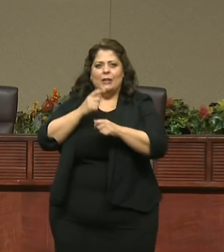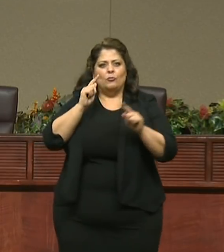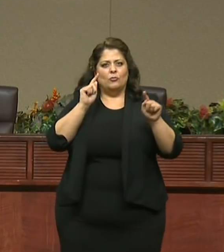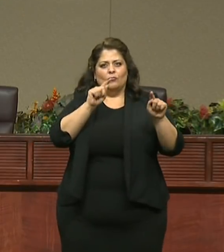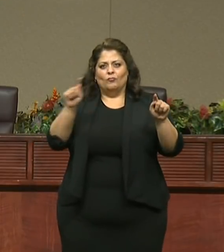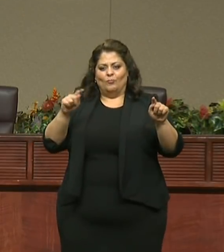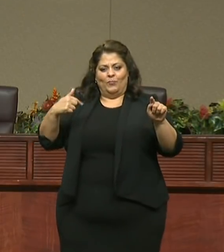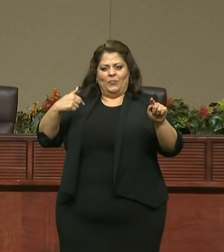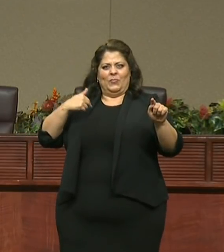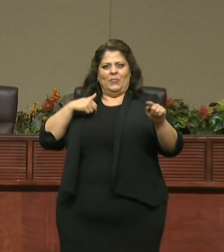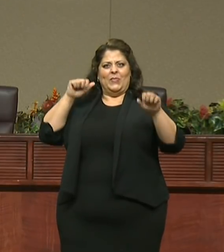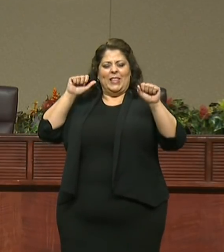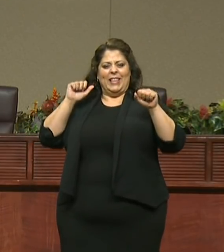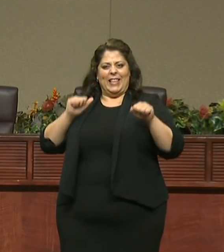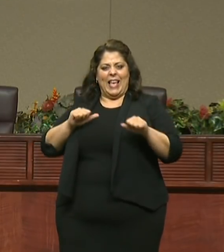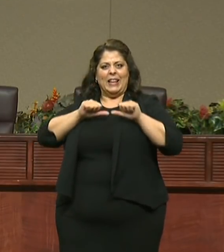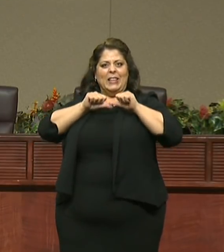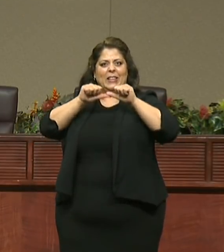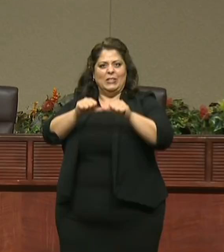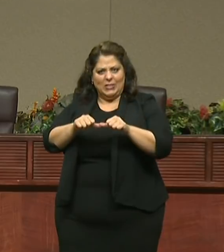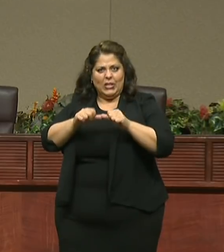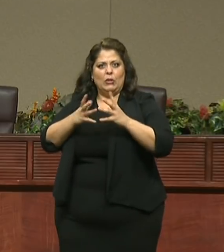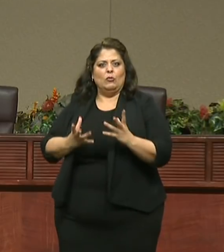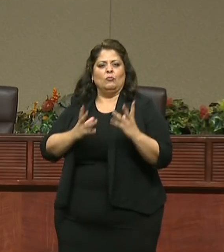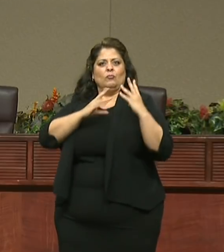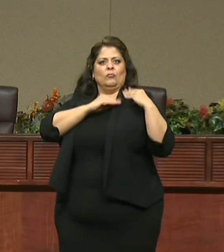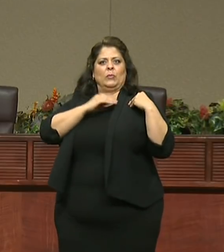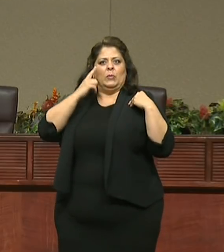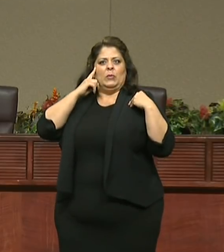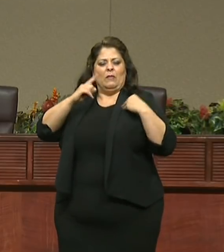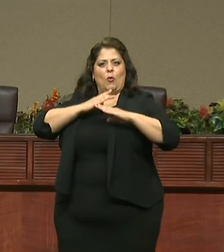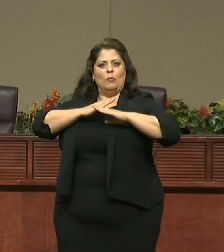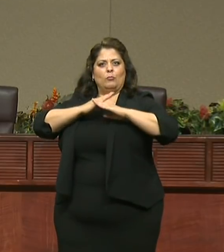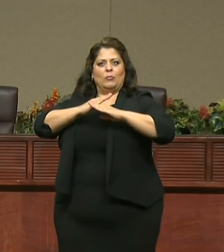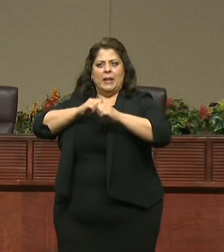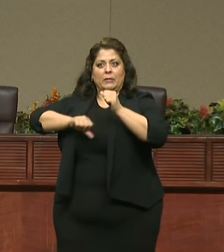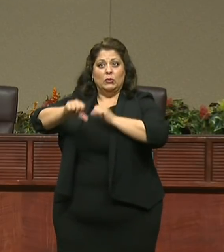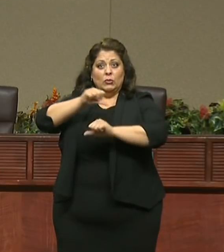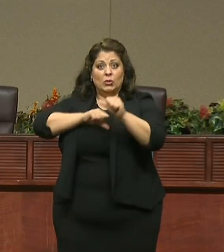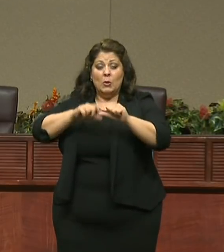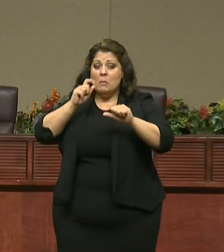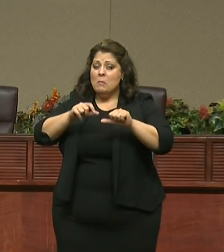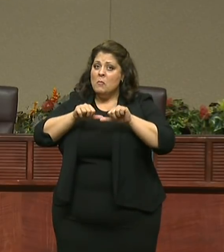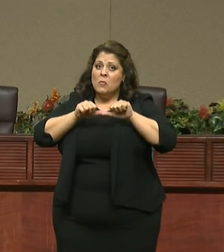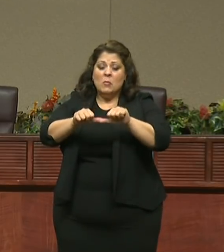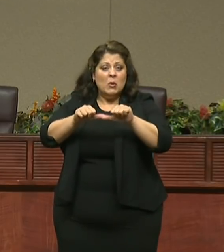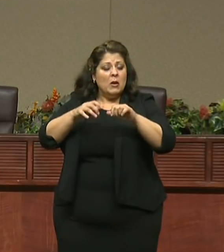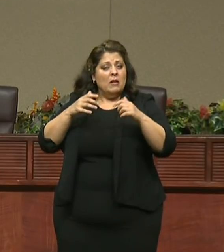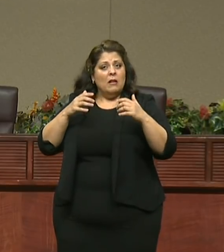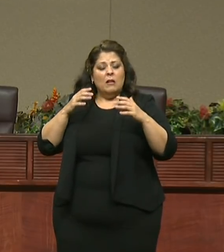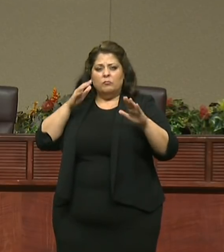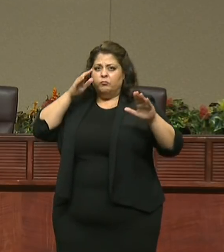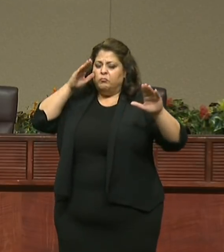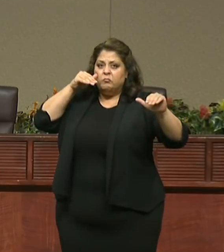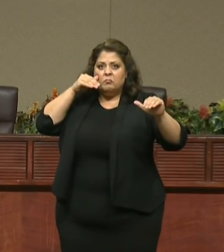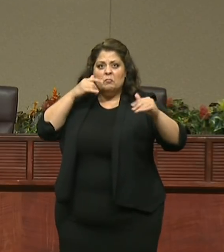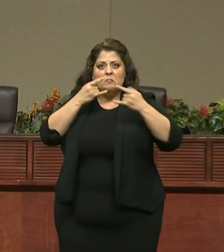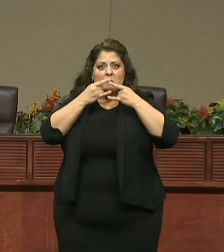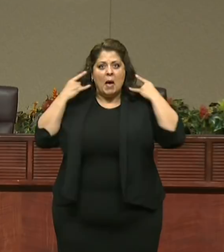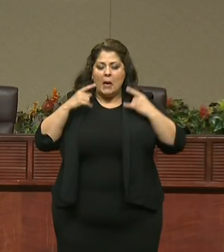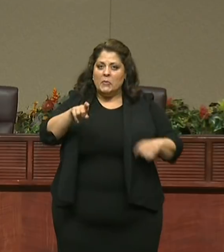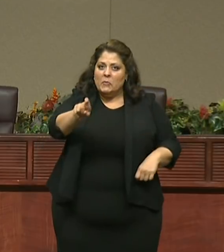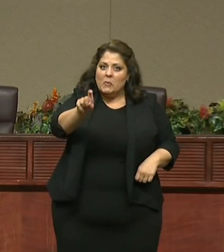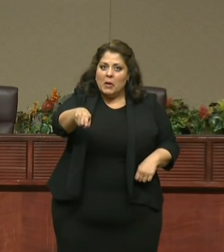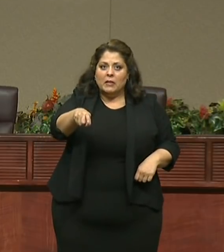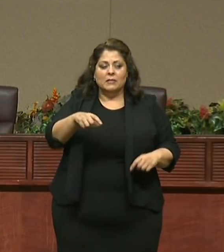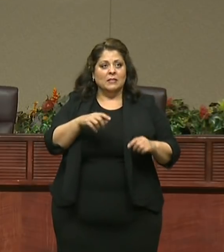So Orlando, we must remain united in our efforts. We must stay strong and diligent. We must mask up. We must keep our distance, and we